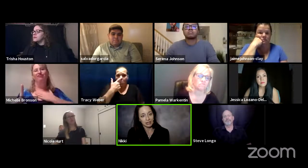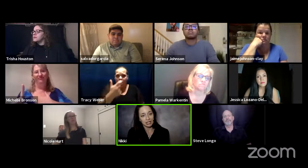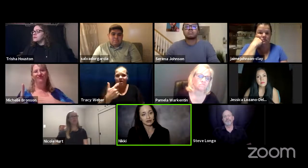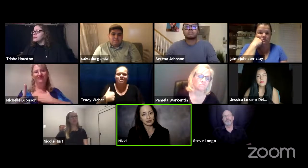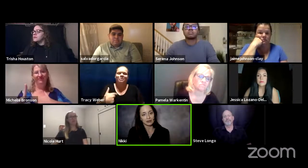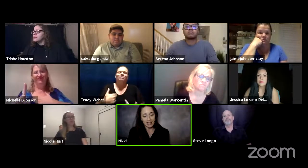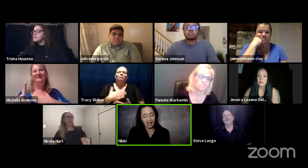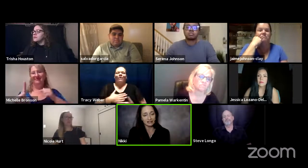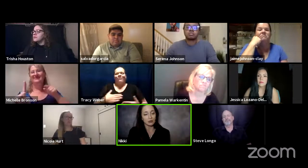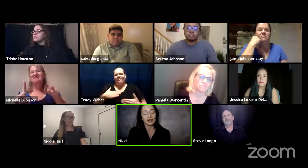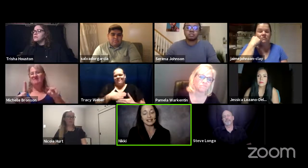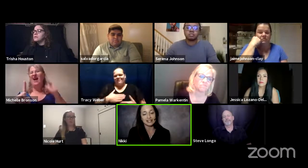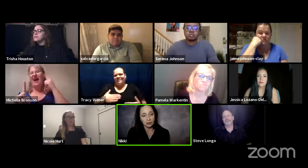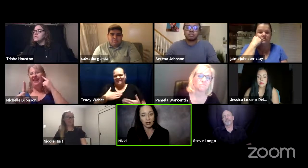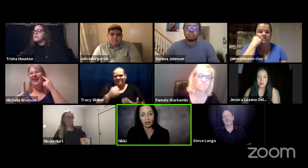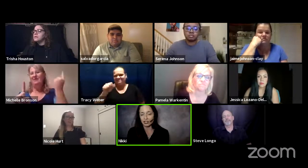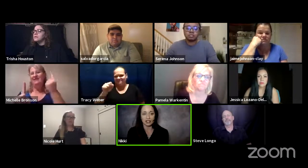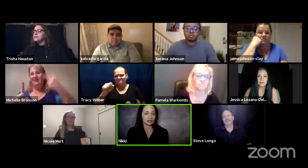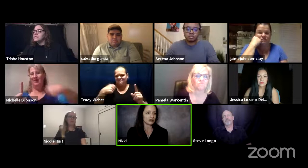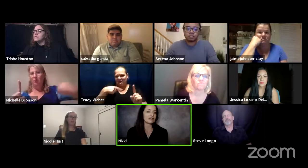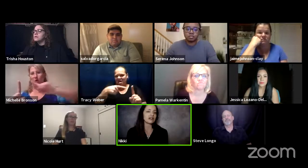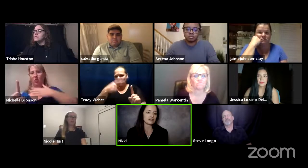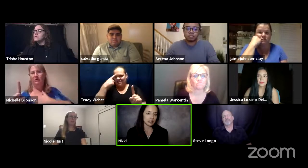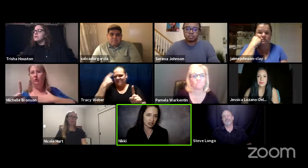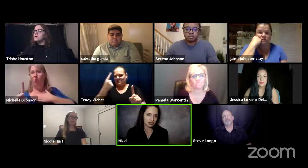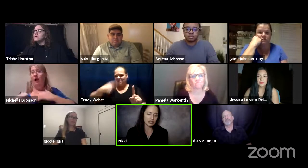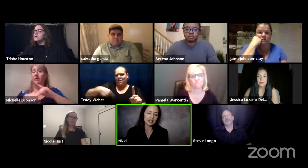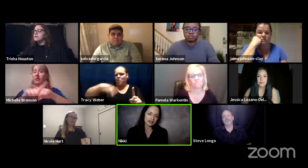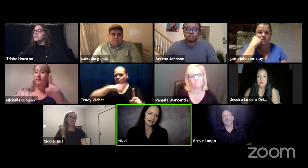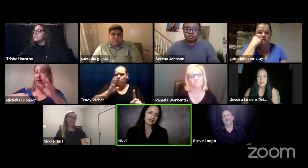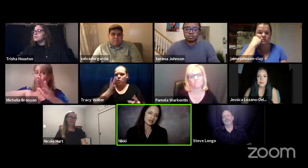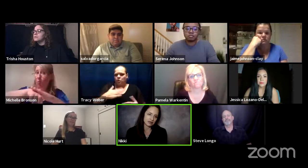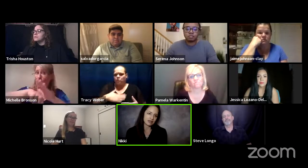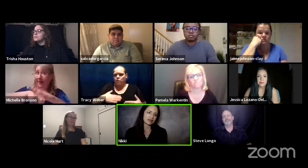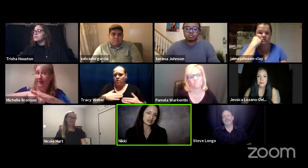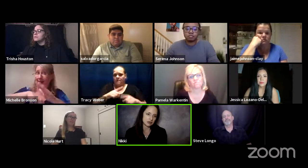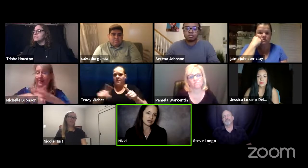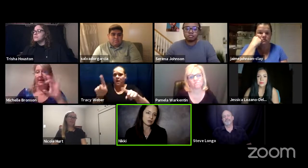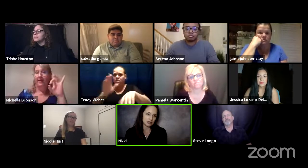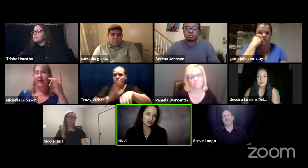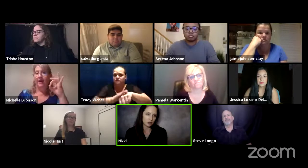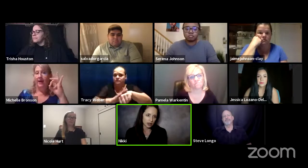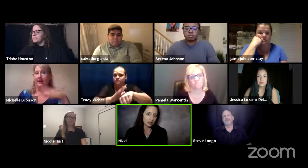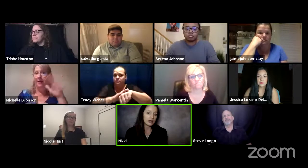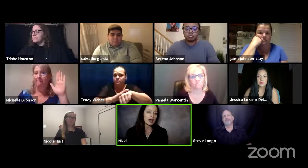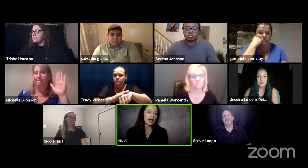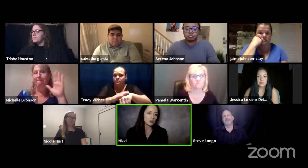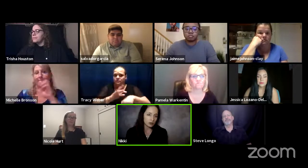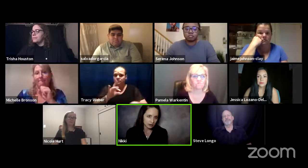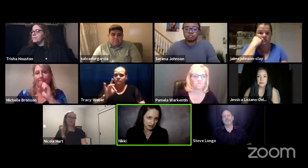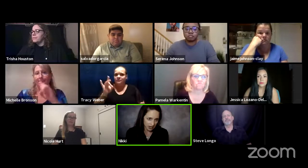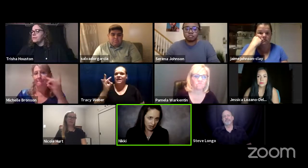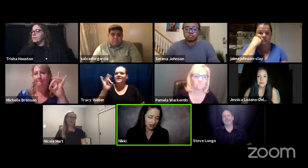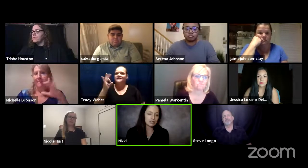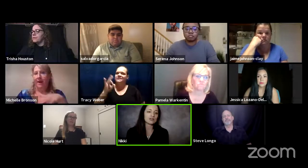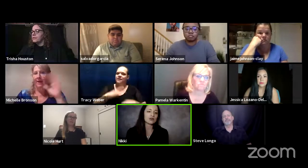recommendation from a staff. What I did watch, I enjoyed very, very much. And I think it's something that the community will enjoy. I will say it is for